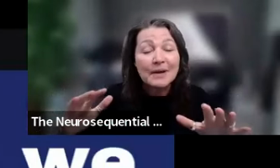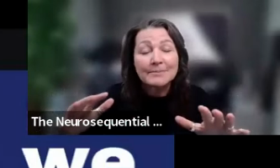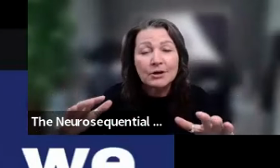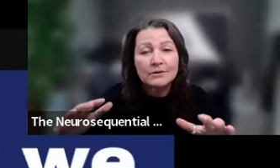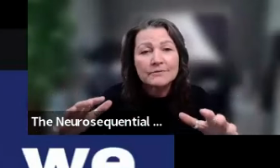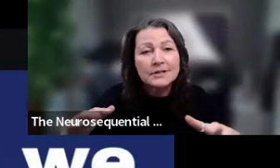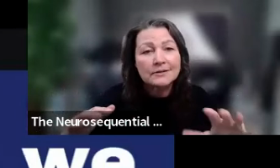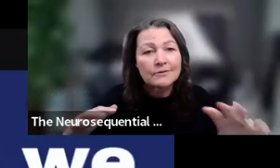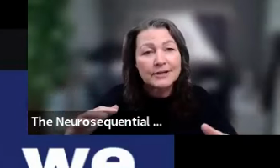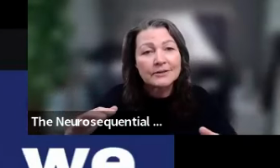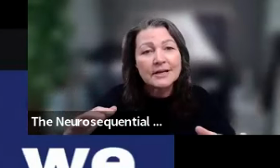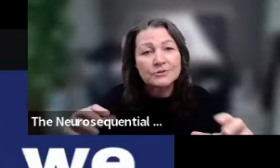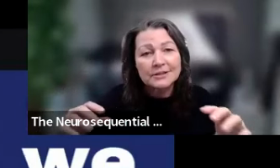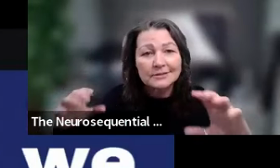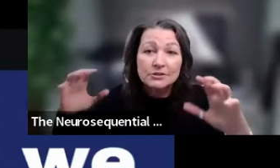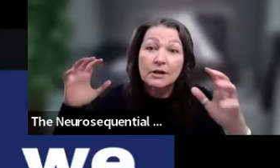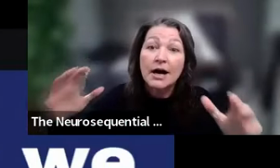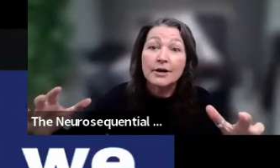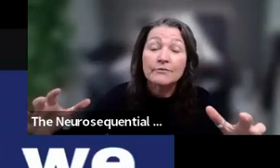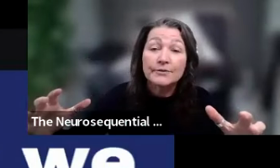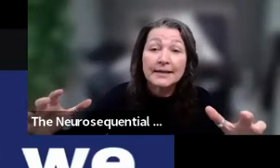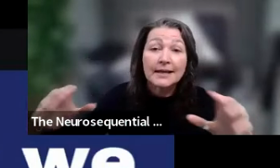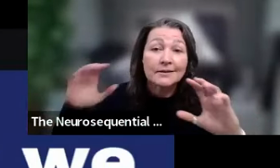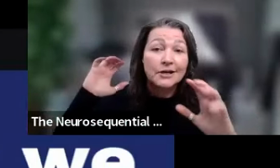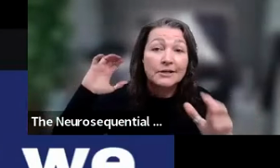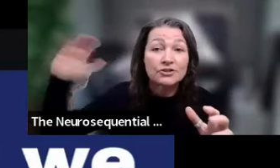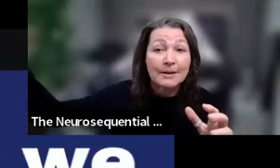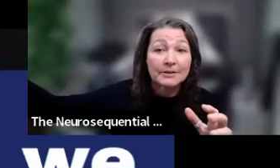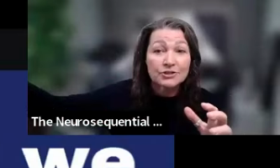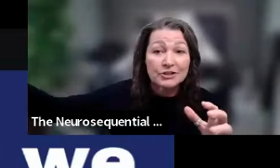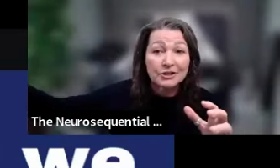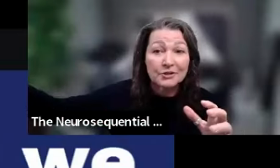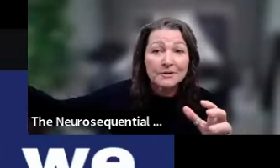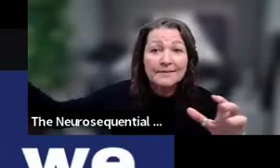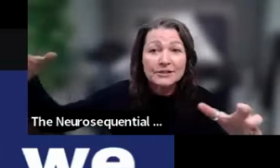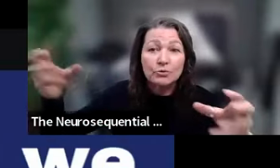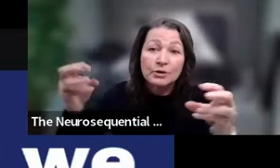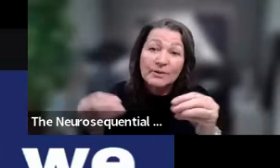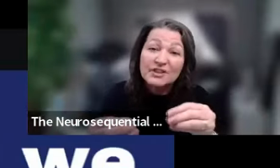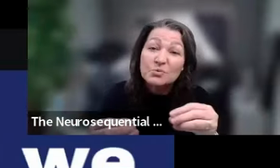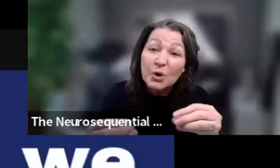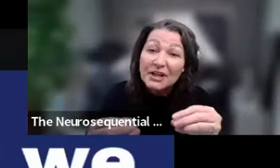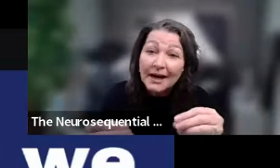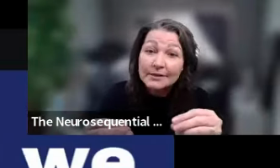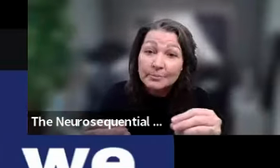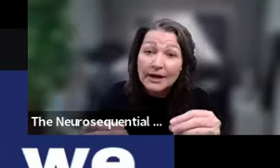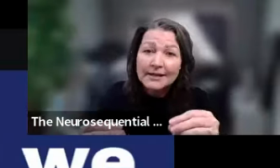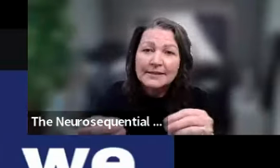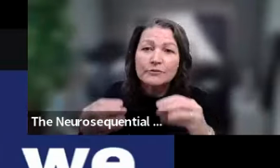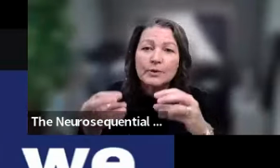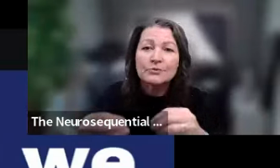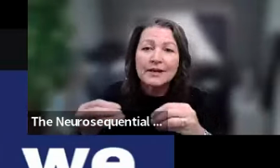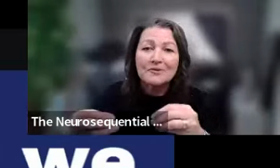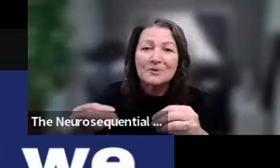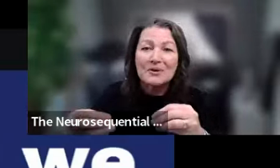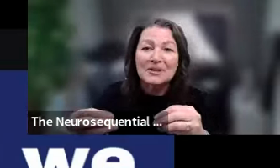and this is what happens to all of us in our fidelity exercise, there's a lot of overthinking, a lot of extrapolation here that's going on with this one item, right?